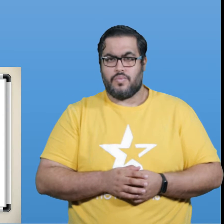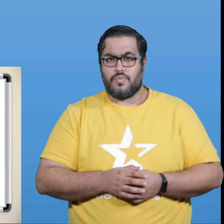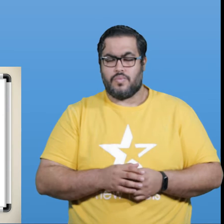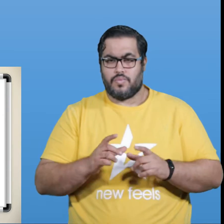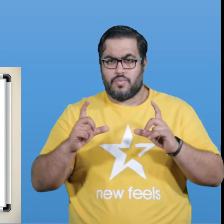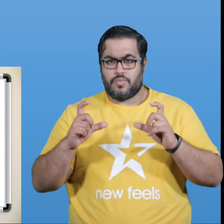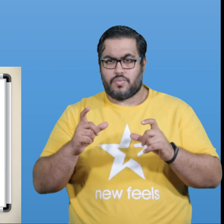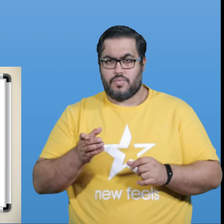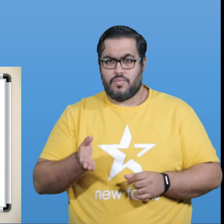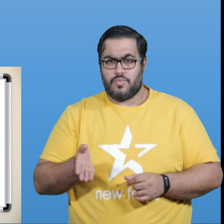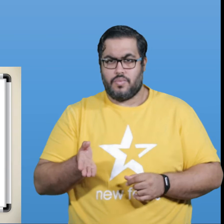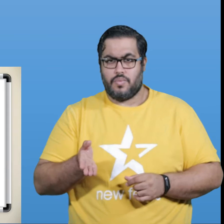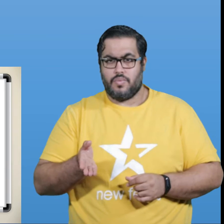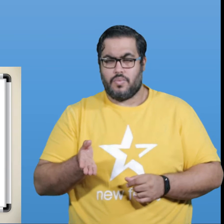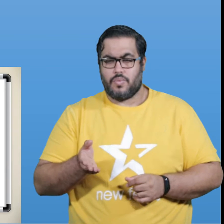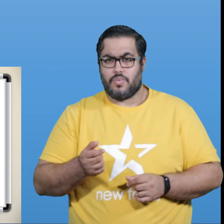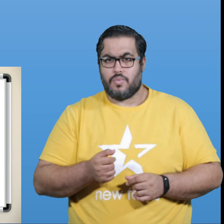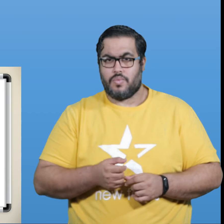picture of